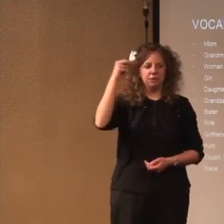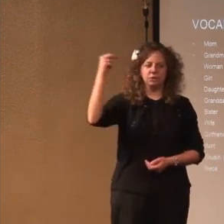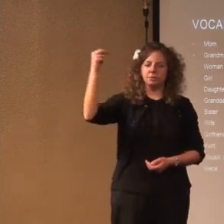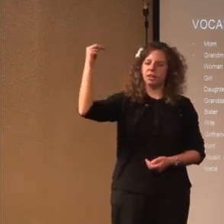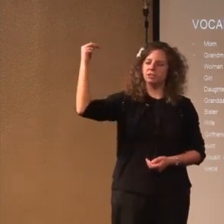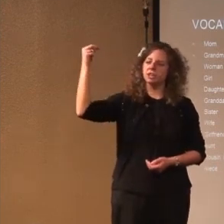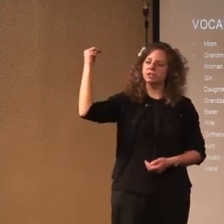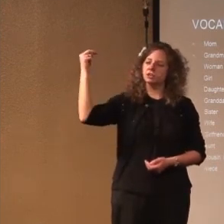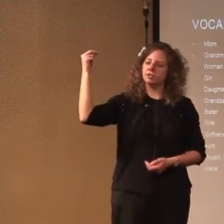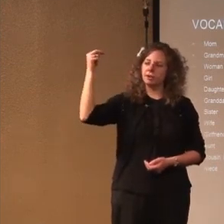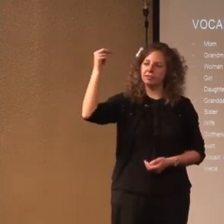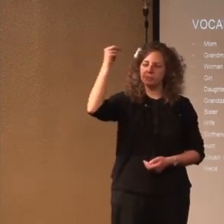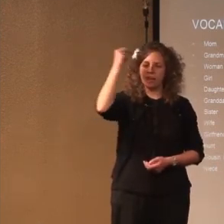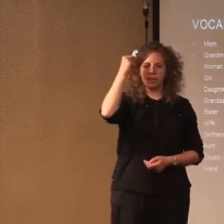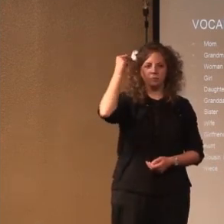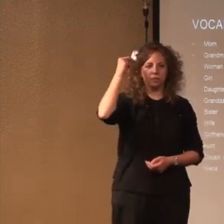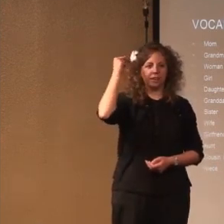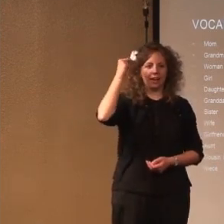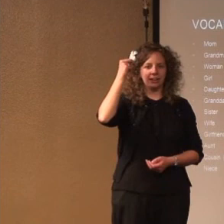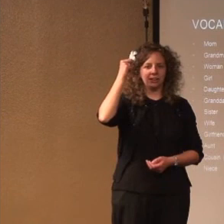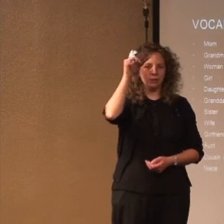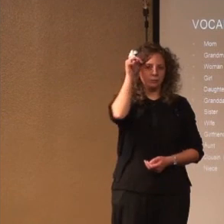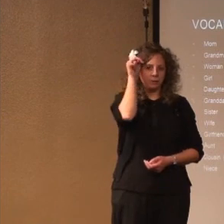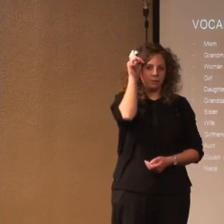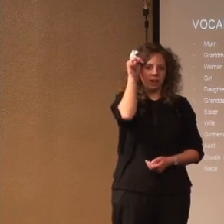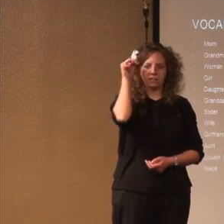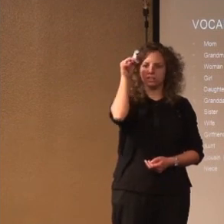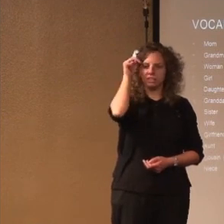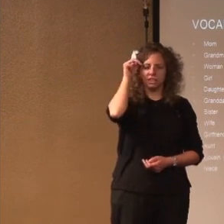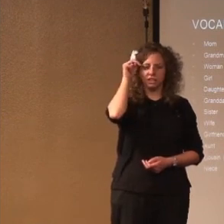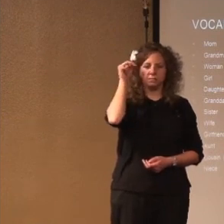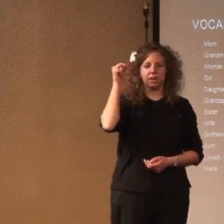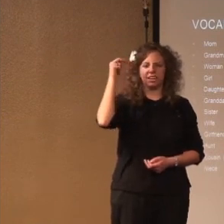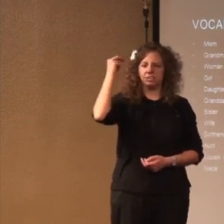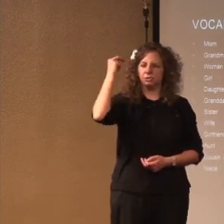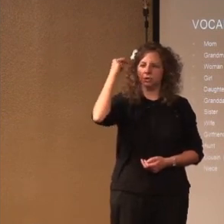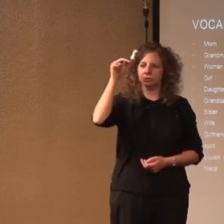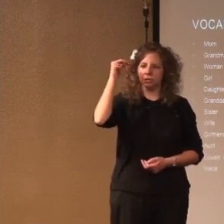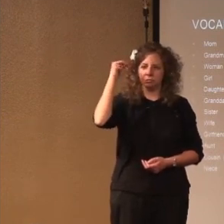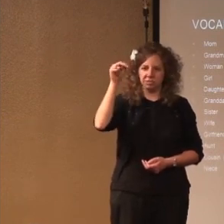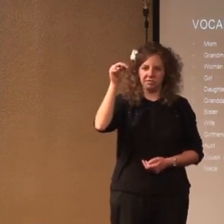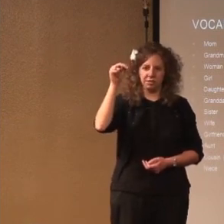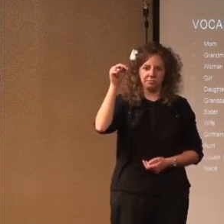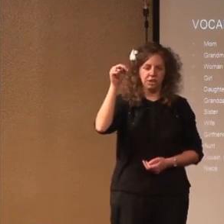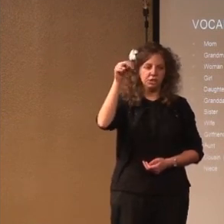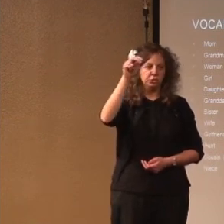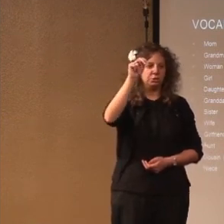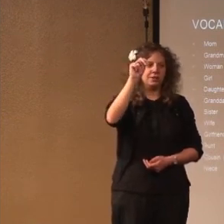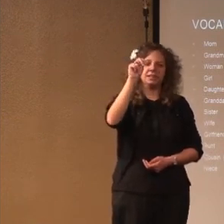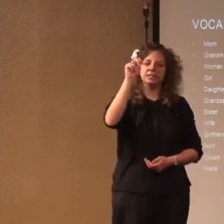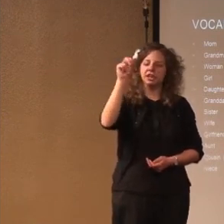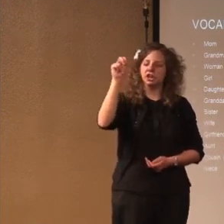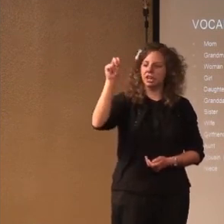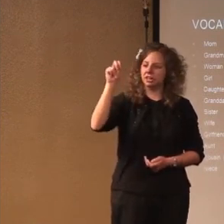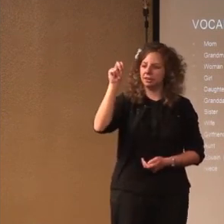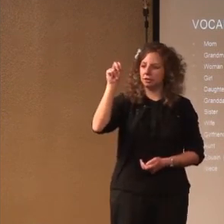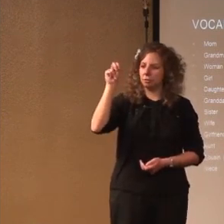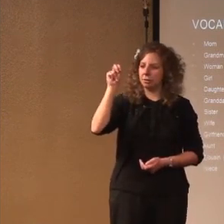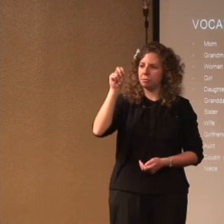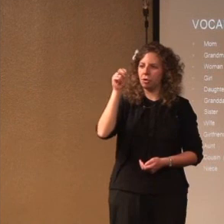So I'm not doing it too far away from my head. I'm doing it kind of close, but I'm not actually touching it. I'm not getting too close. So nephew. So you can tuck your in a little bit